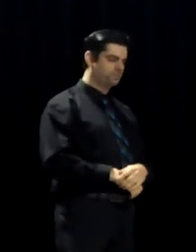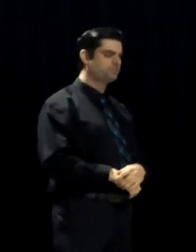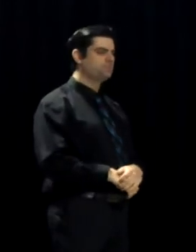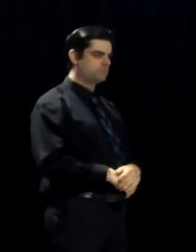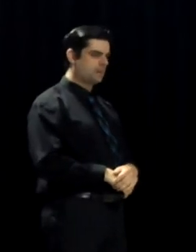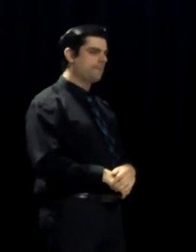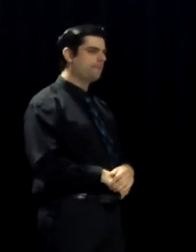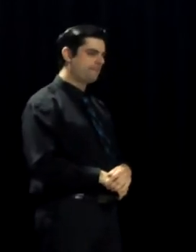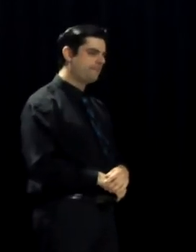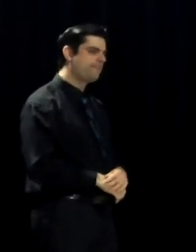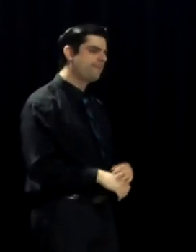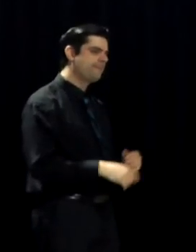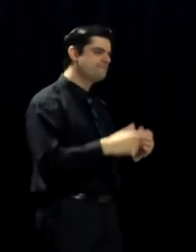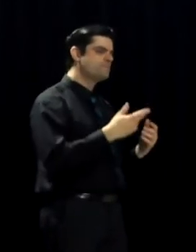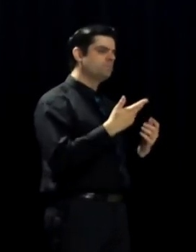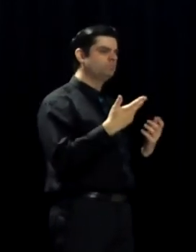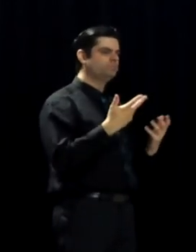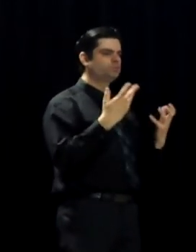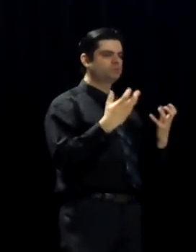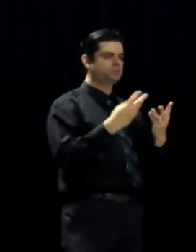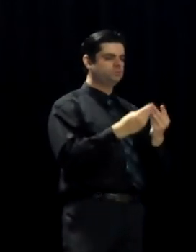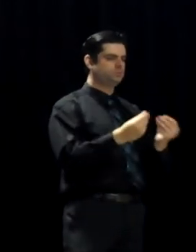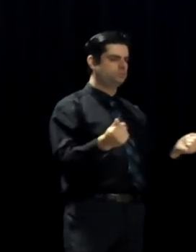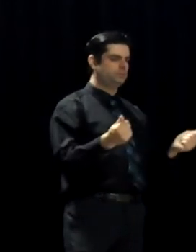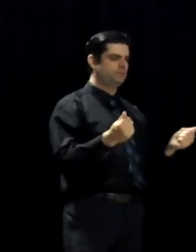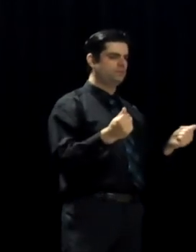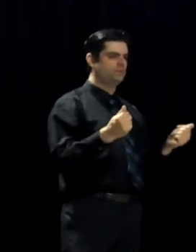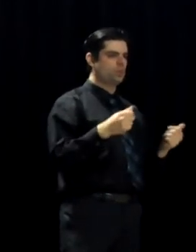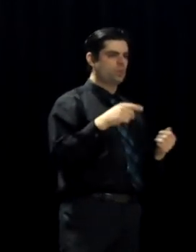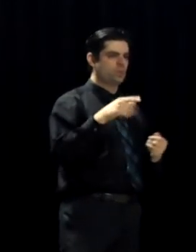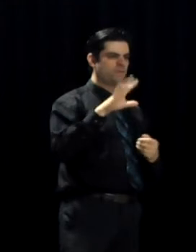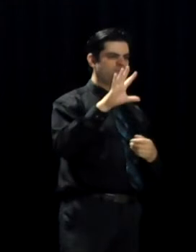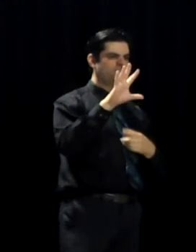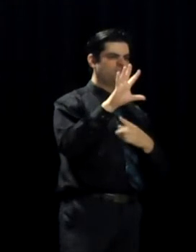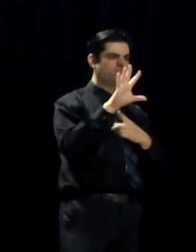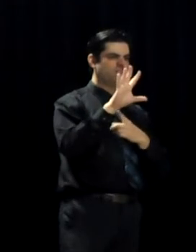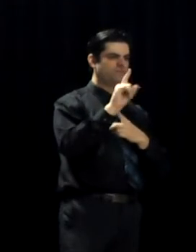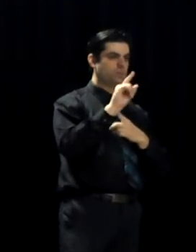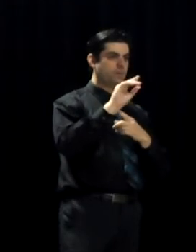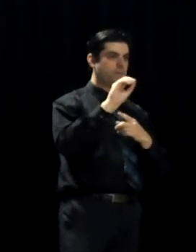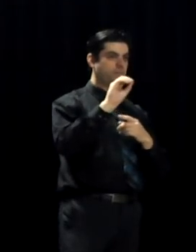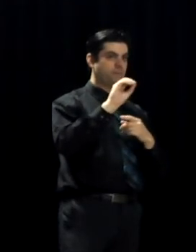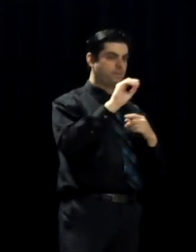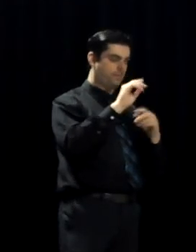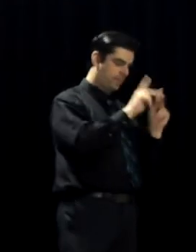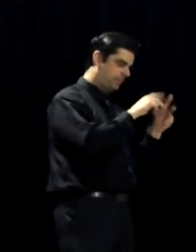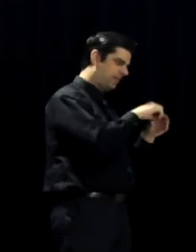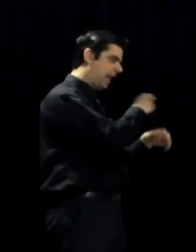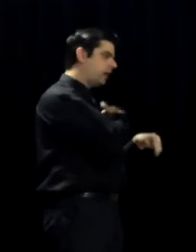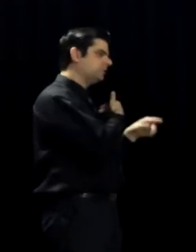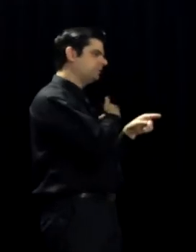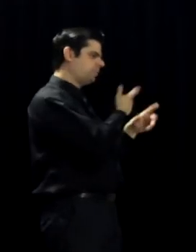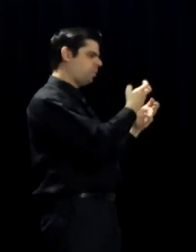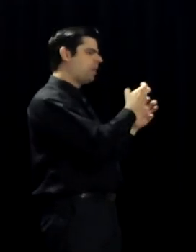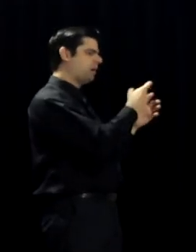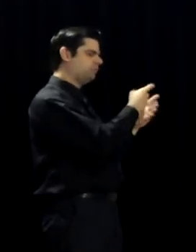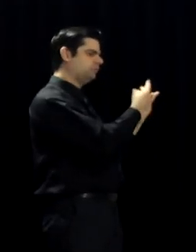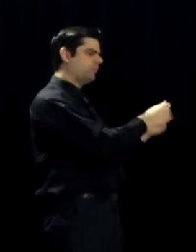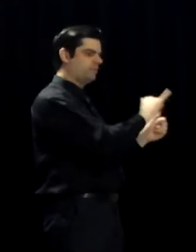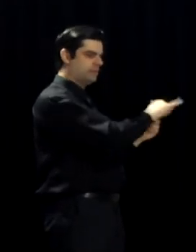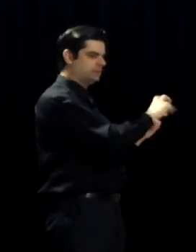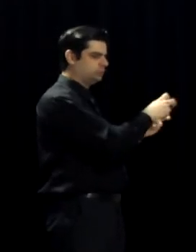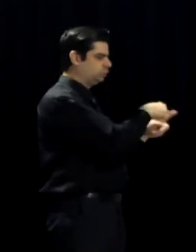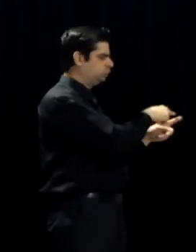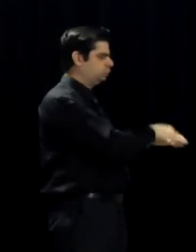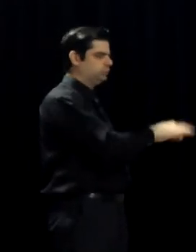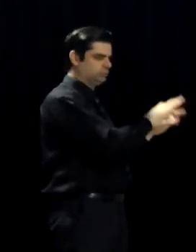handled with getting these folks discharged out of hospitals. I think when you look at it, we're going to be